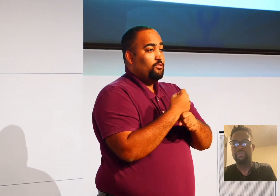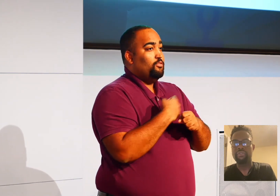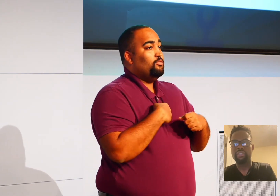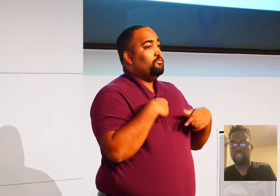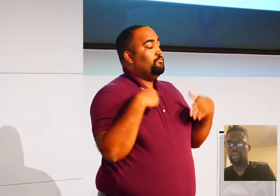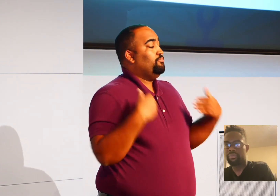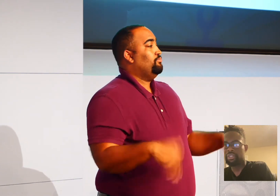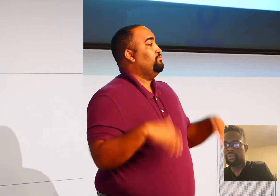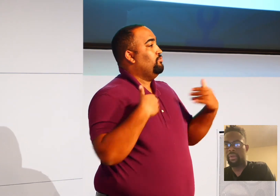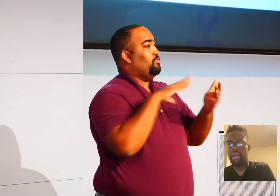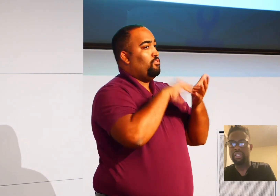really opened up my mind.